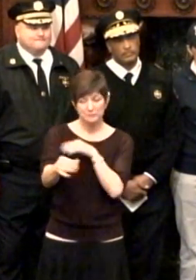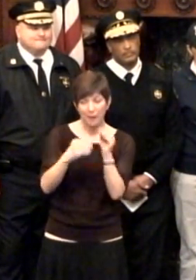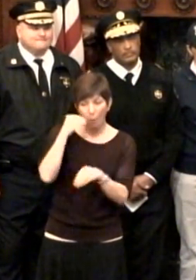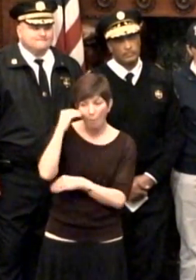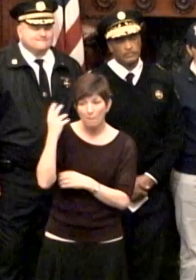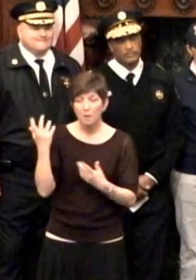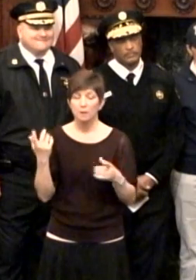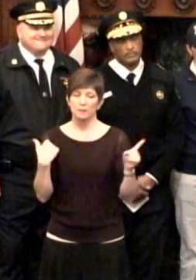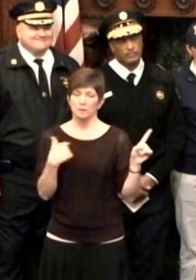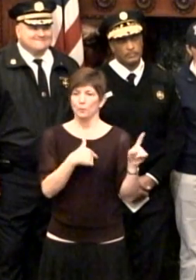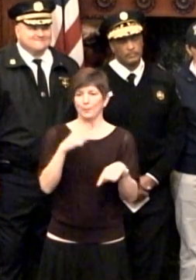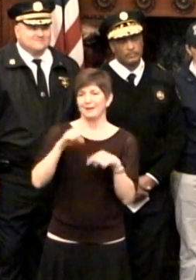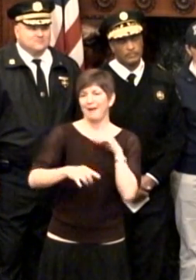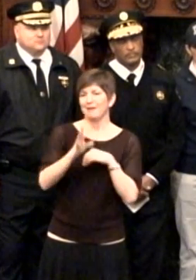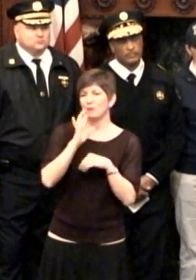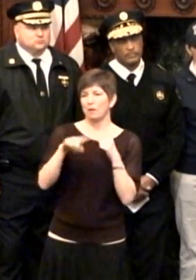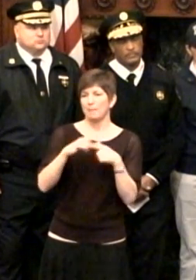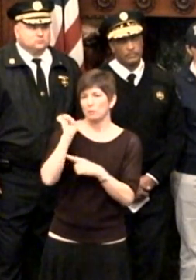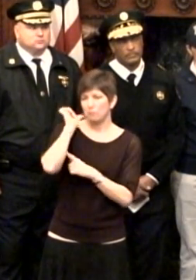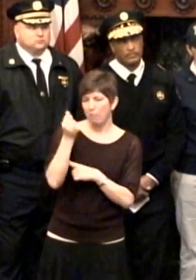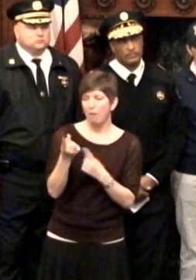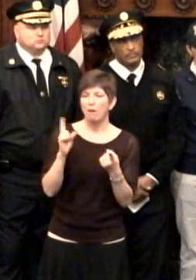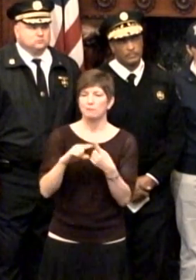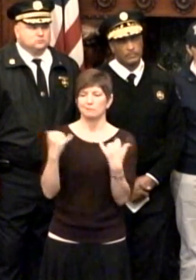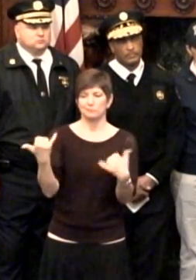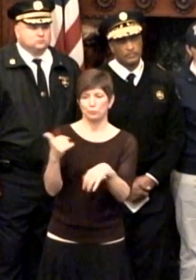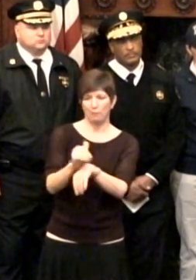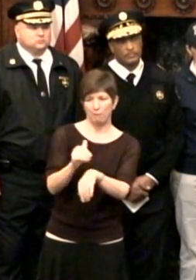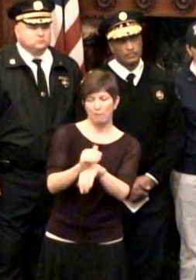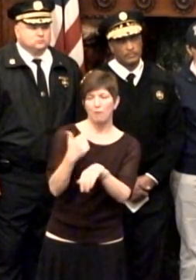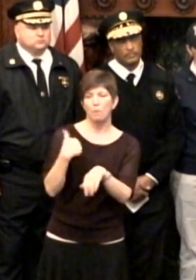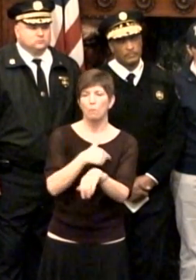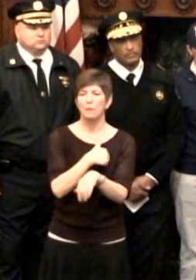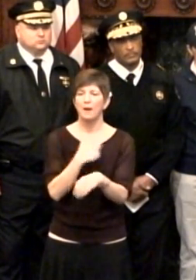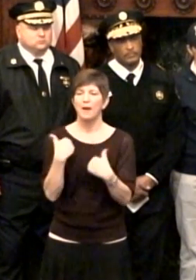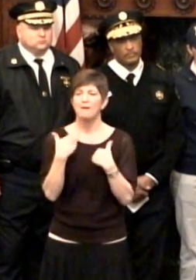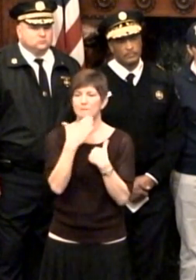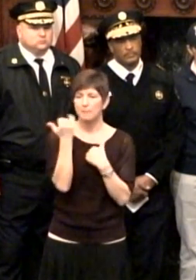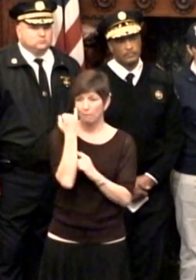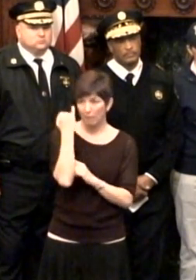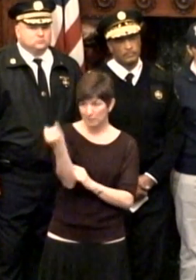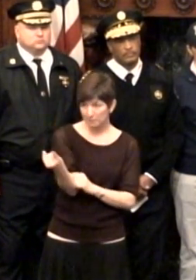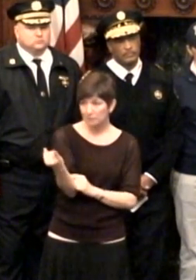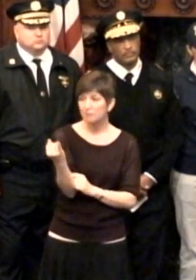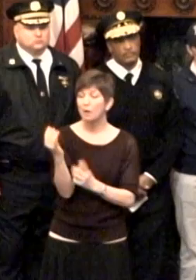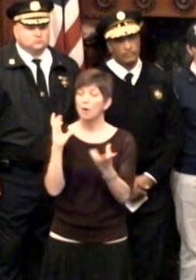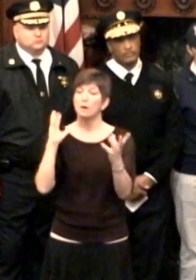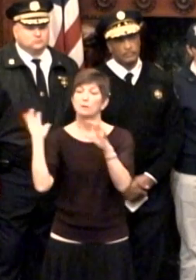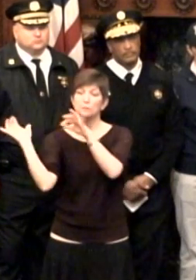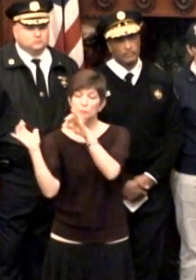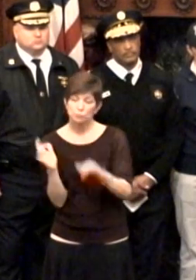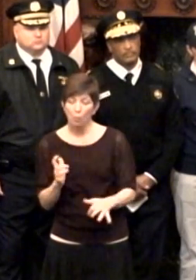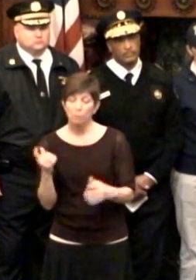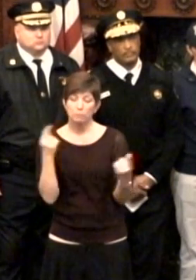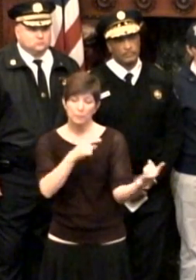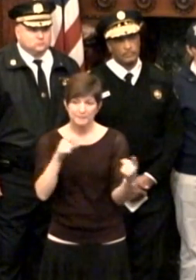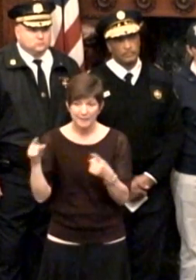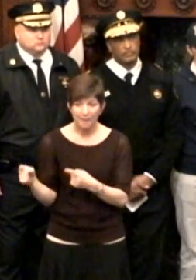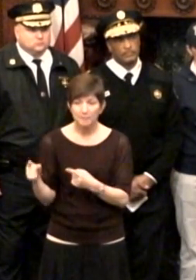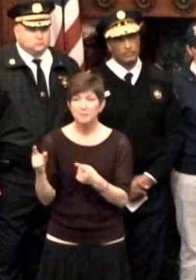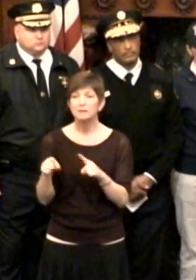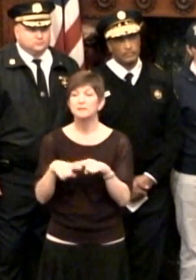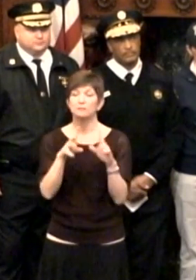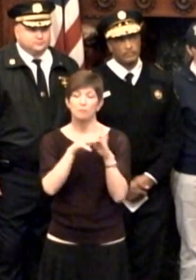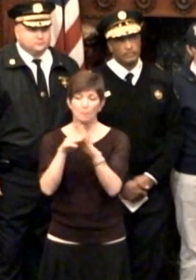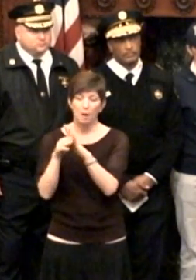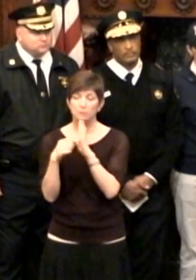Well, as I said, we're not going to talk about tomorrow until later on this evening when we have a much better sense of where this storm is and what the various